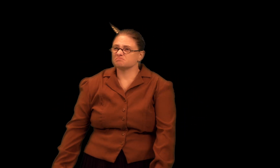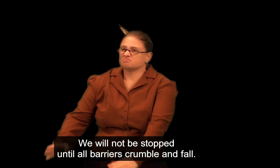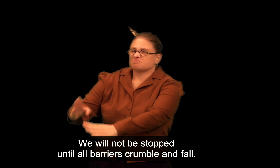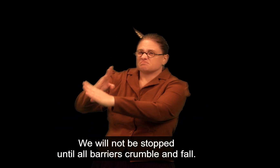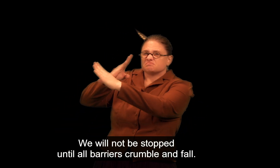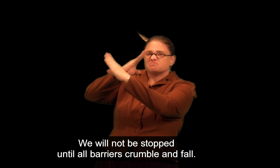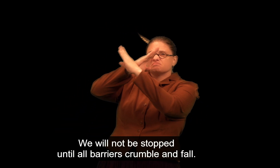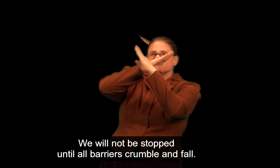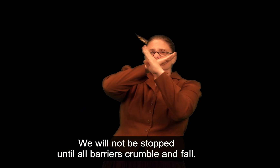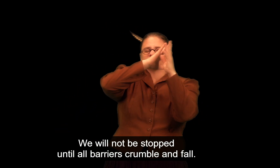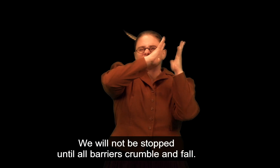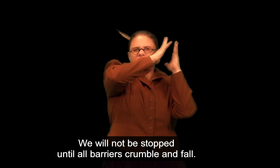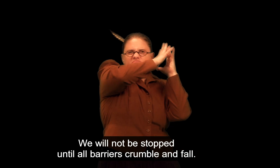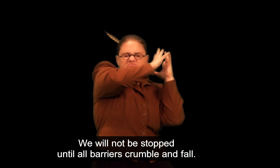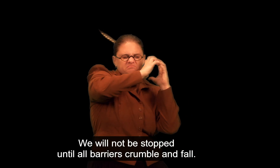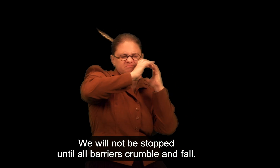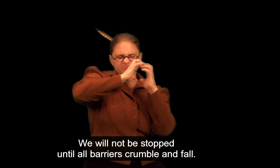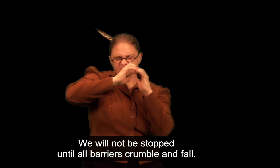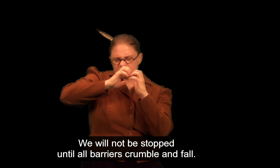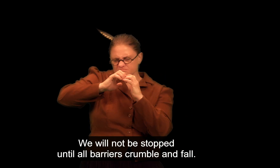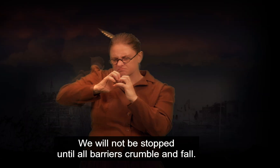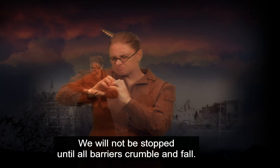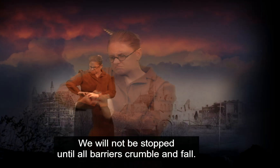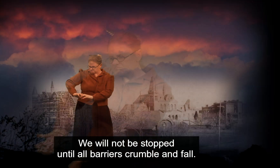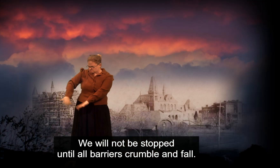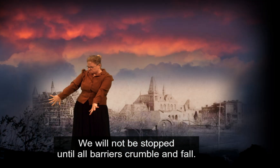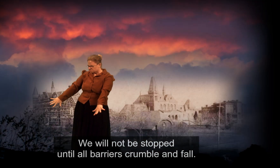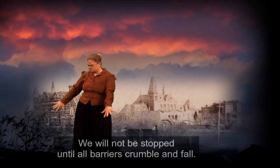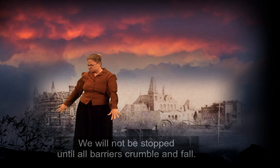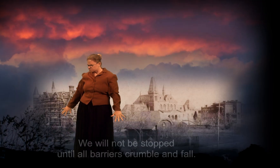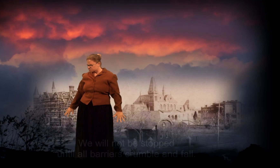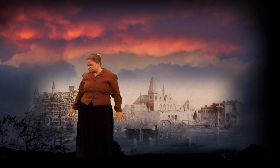We will not be stopped until all barriers crumble and fall.